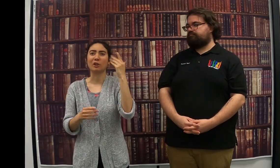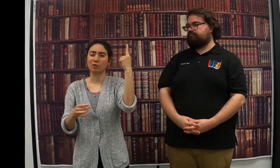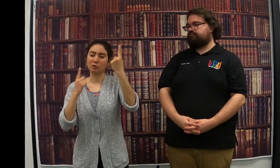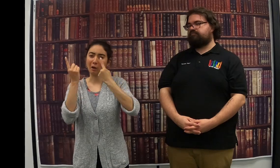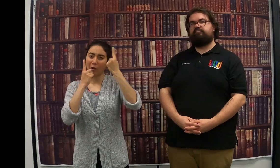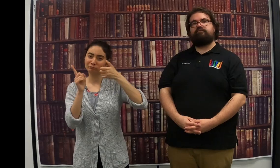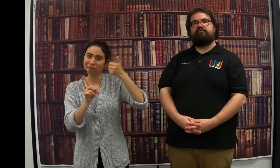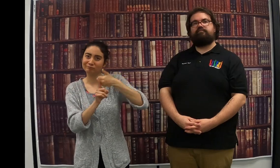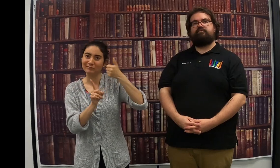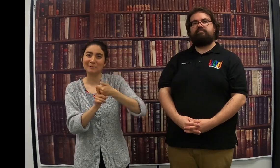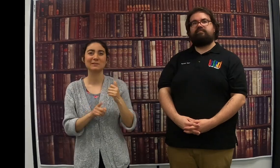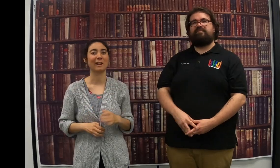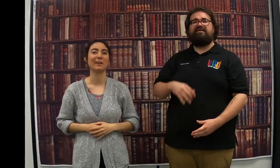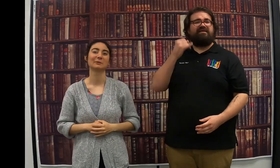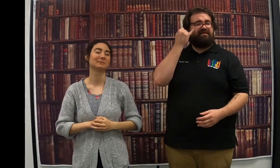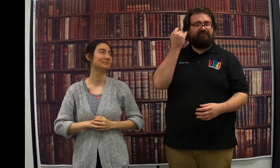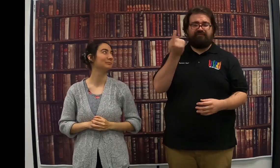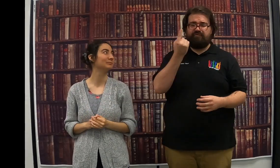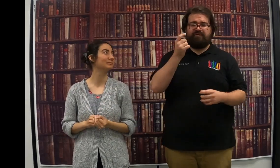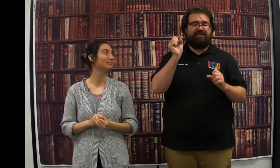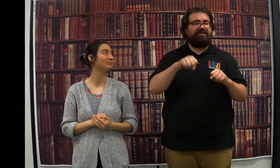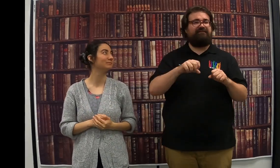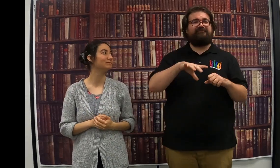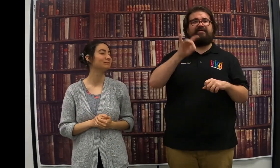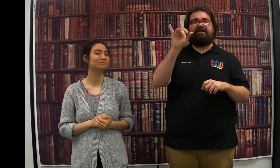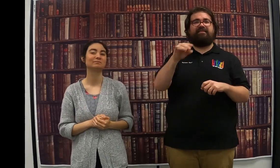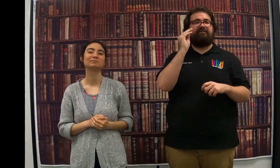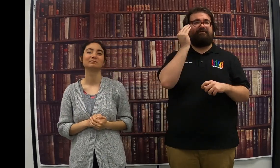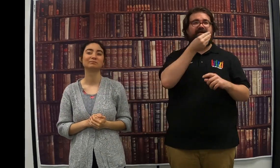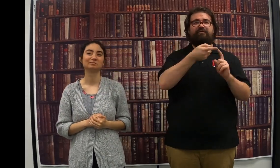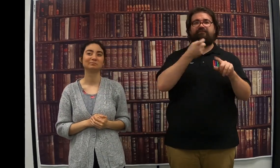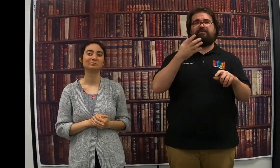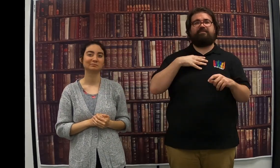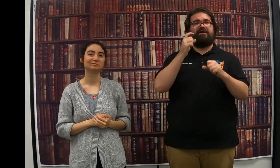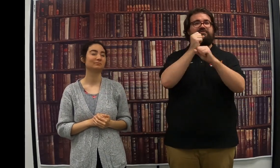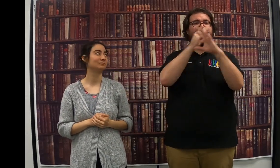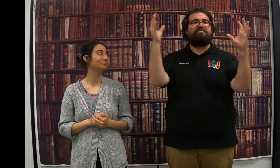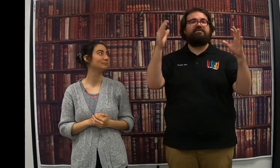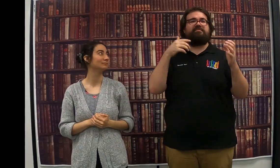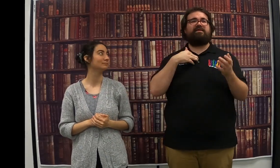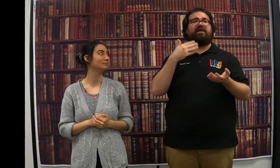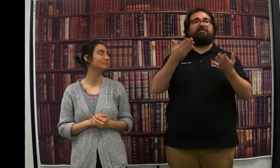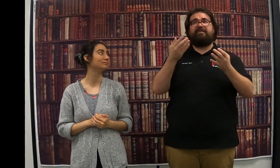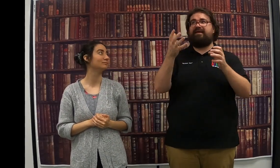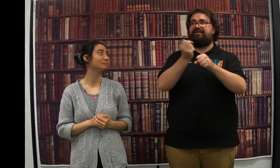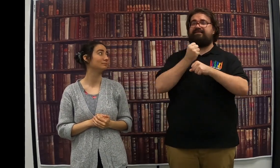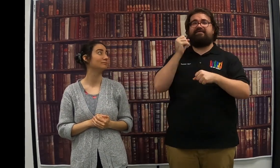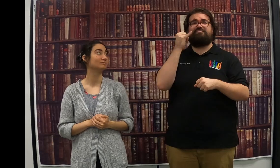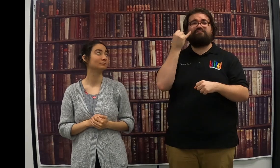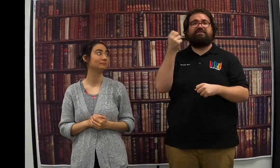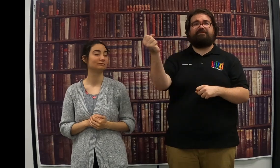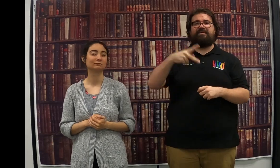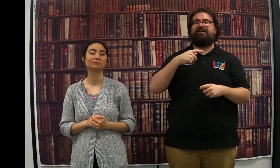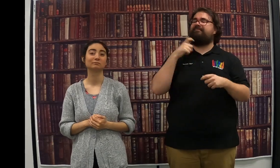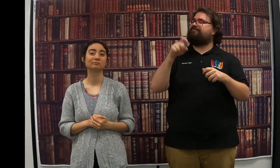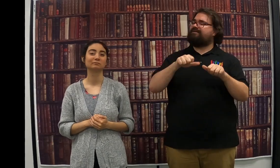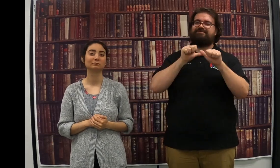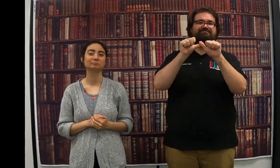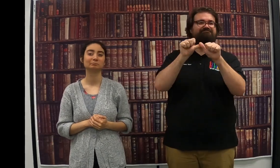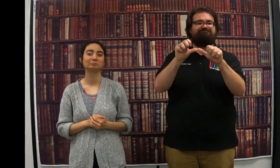Joringel thought to himself, "If only I might find that dream flower, I might return my Jorinda. I